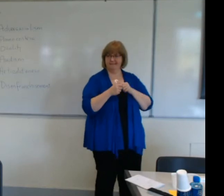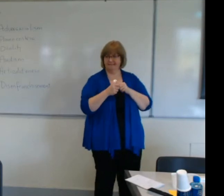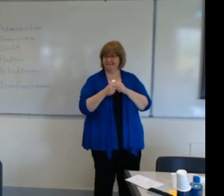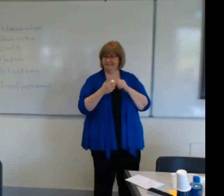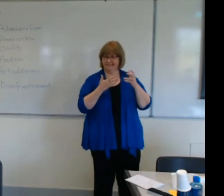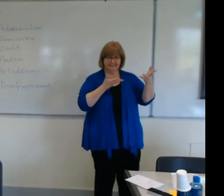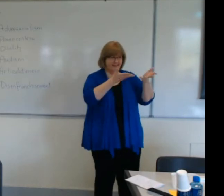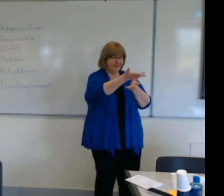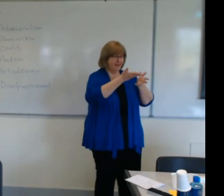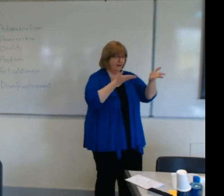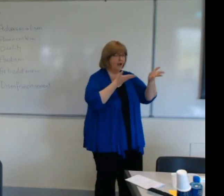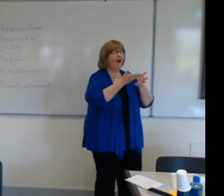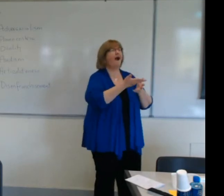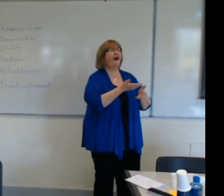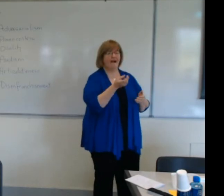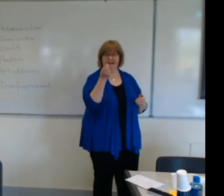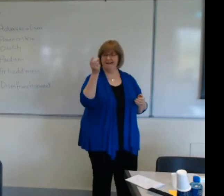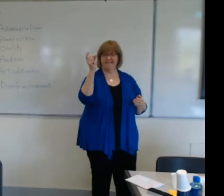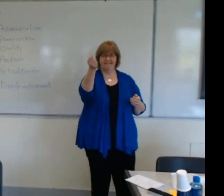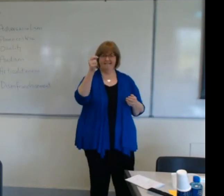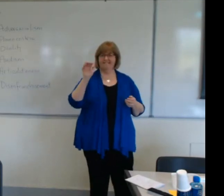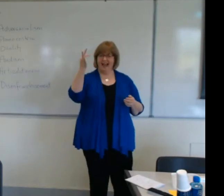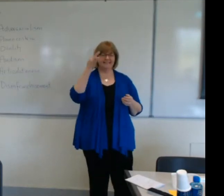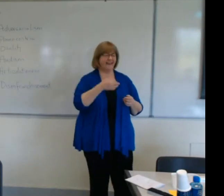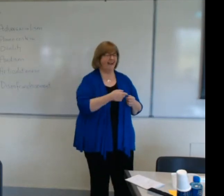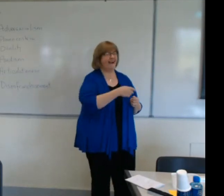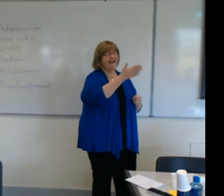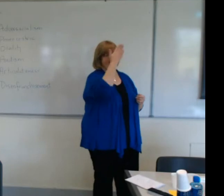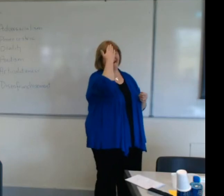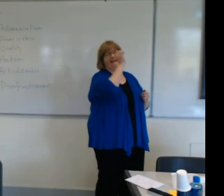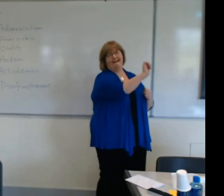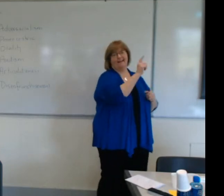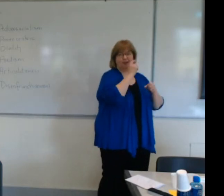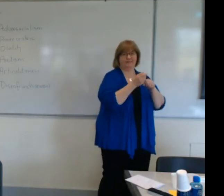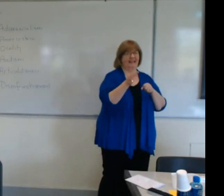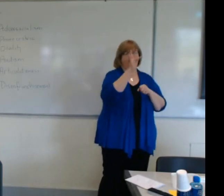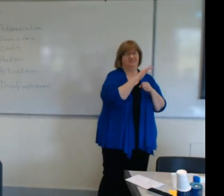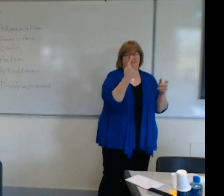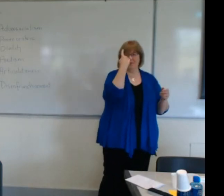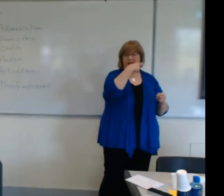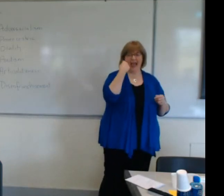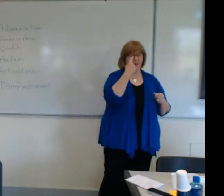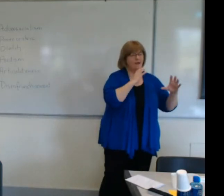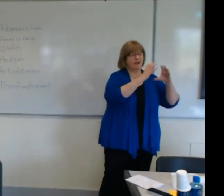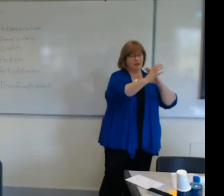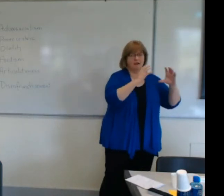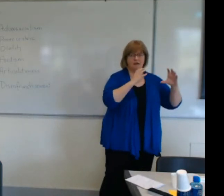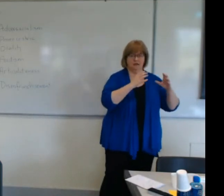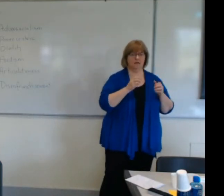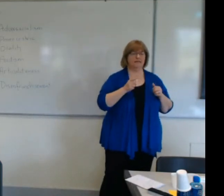sign languages, we're very familiar with each other's facial expression, body language, and so as a deaf interpreter, there are things that we pick up on.